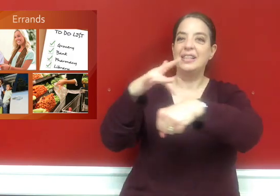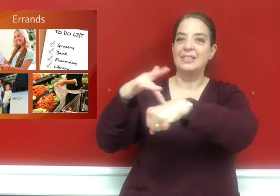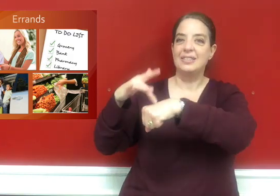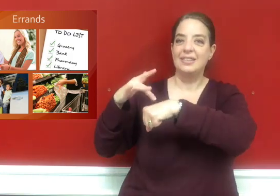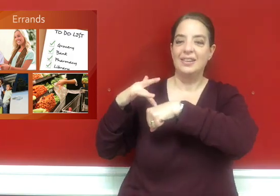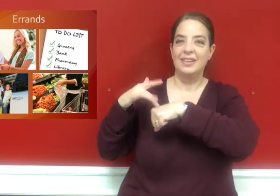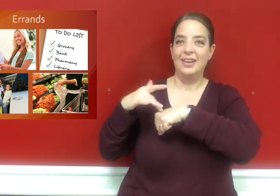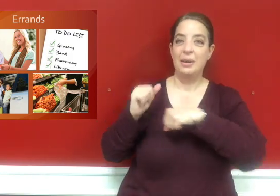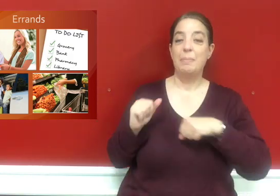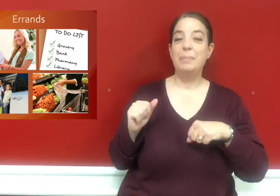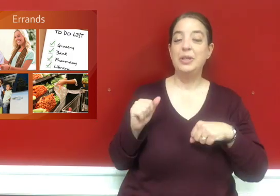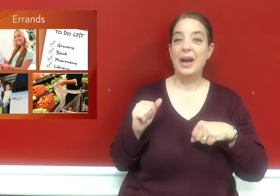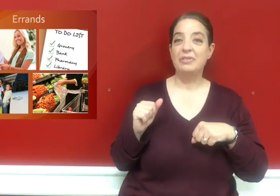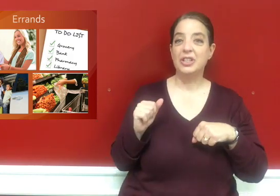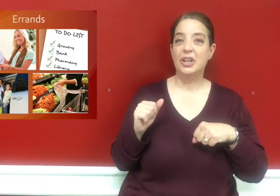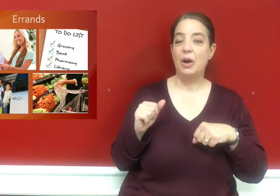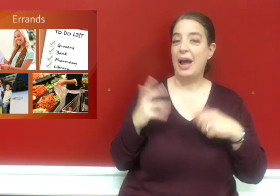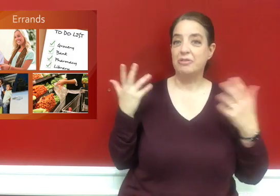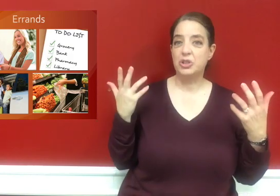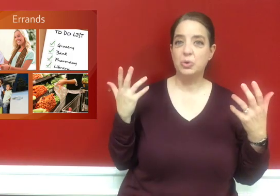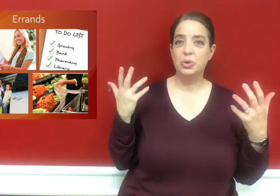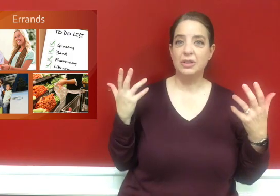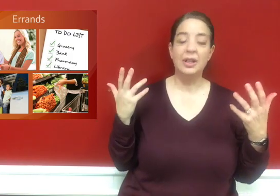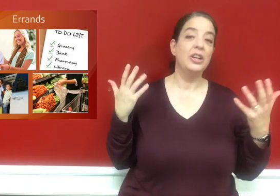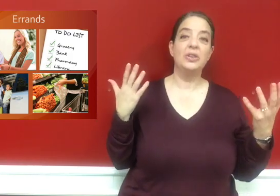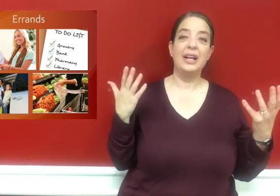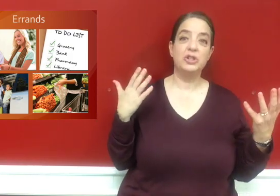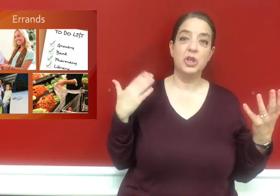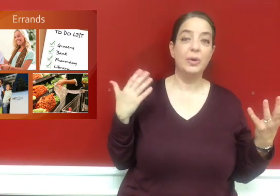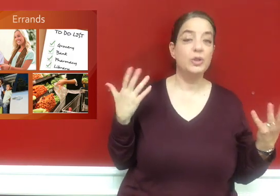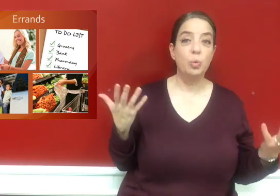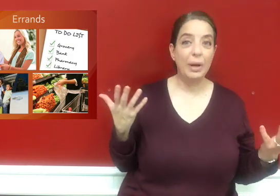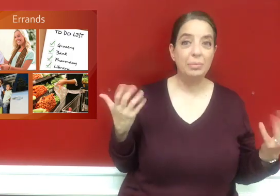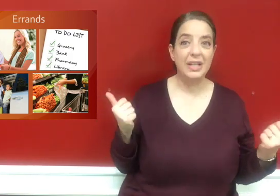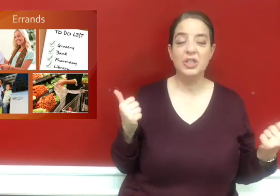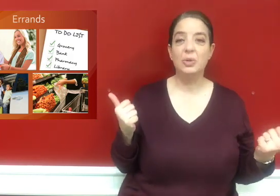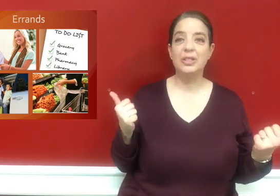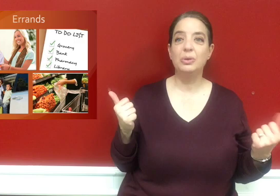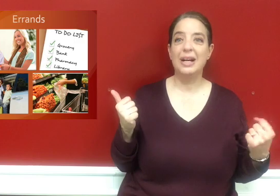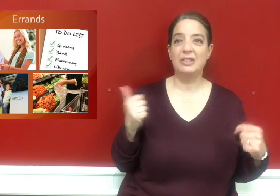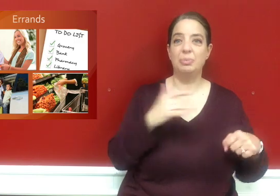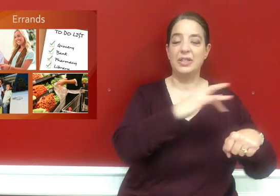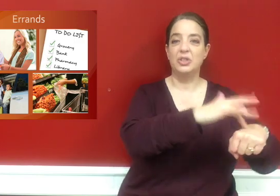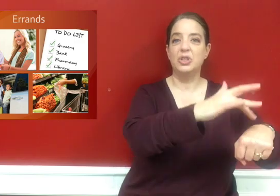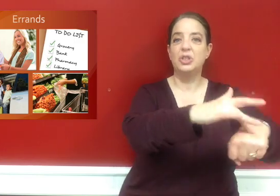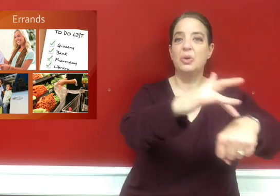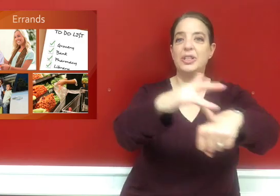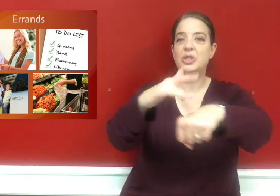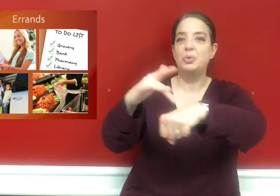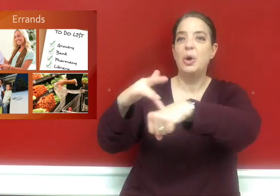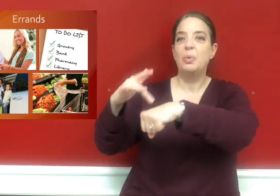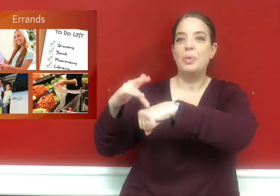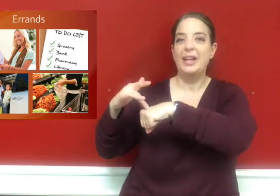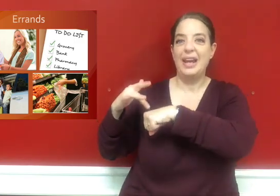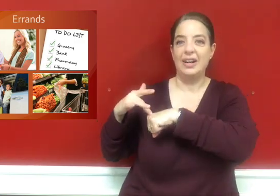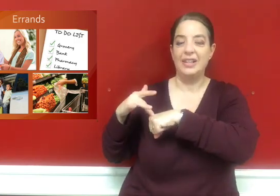errands. Maybe you have to go after school. You're not just going to one place, you're going to lots of places. So you're going to run errands